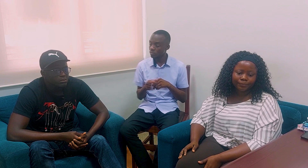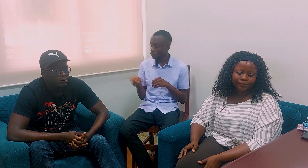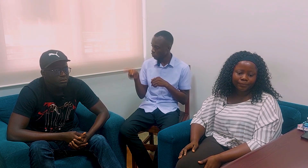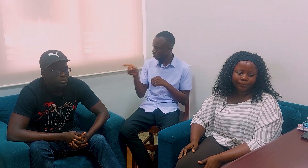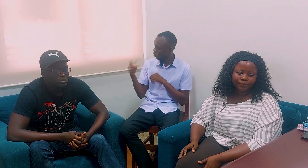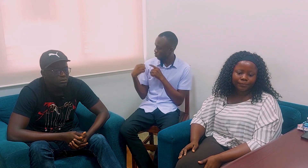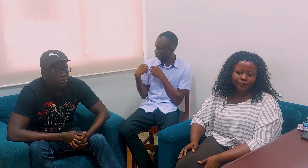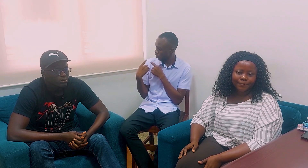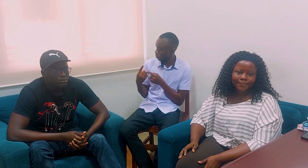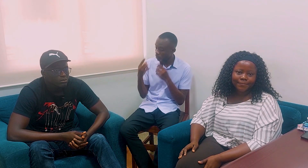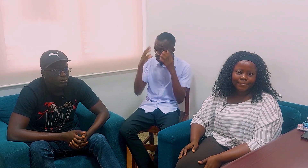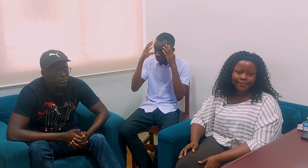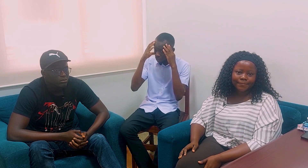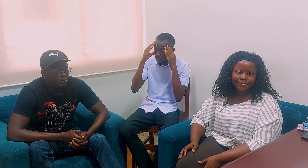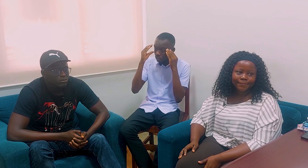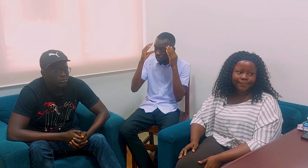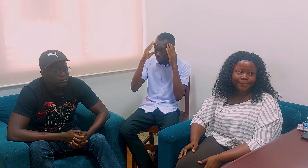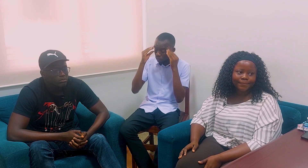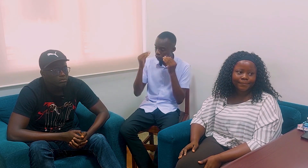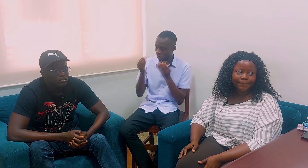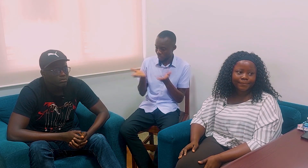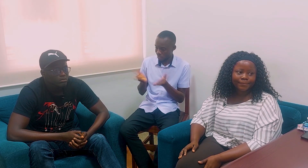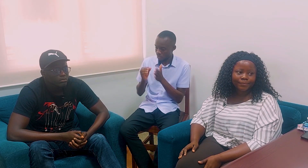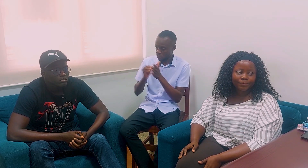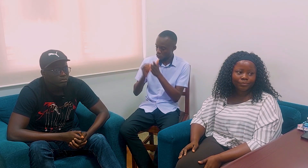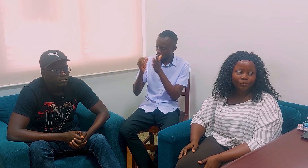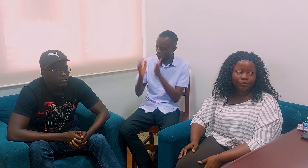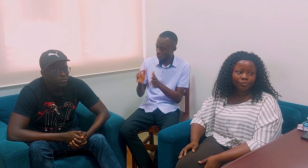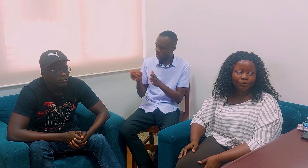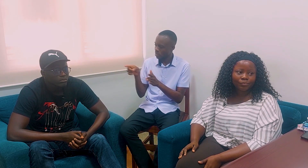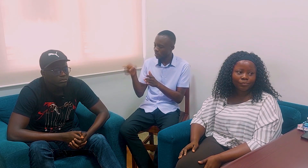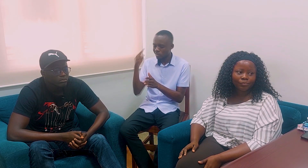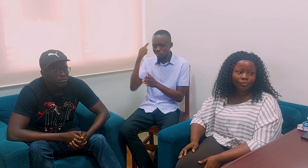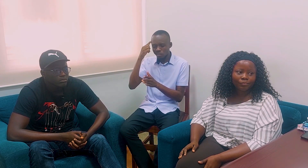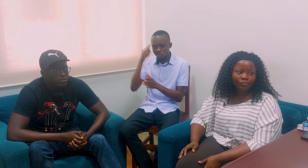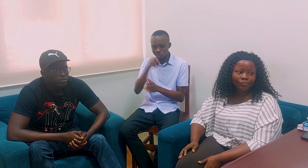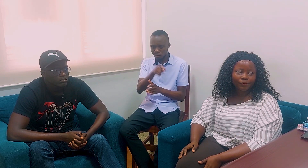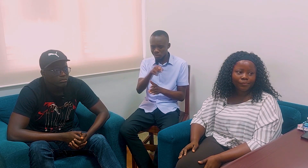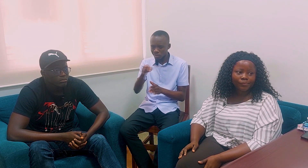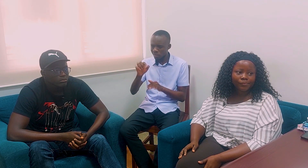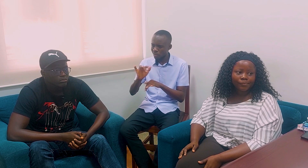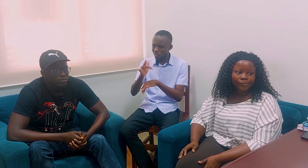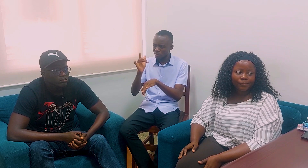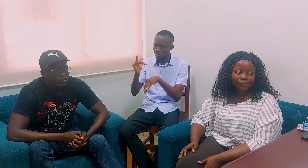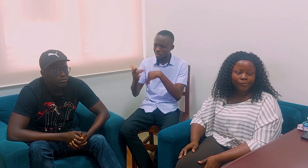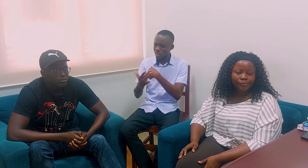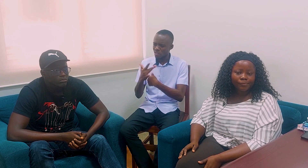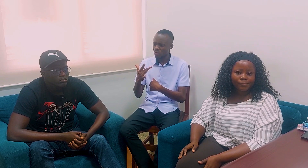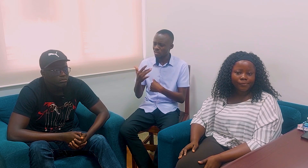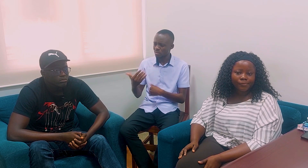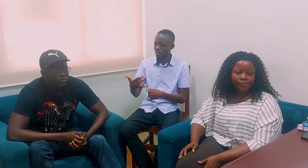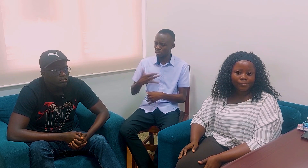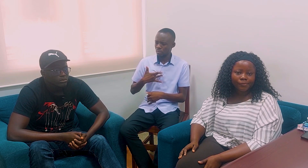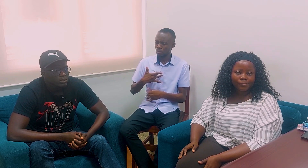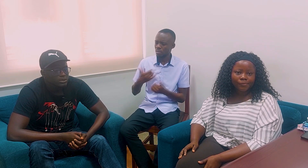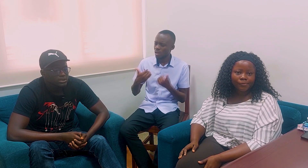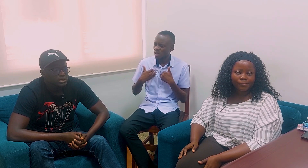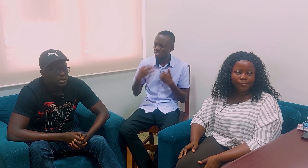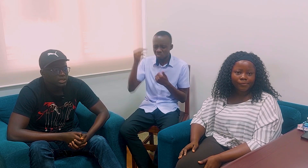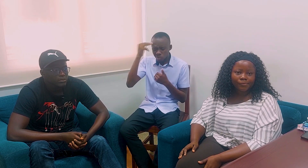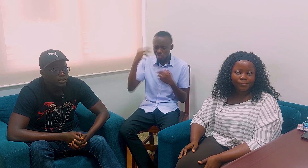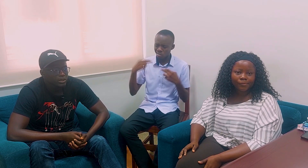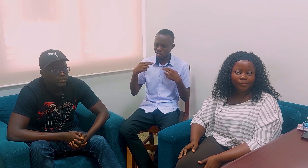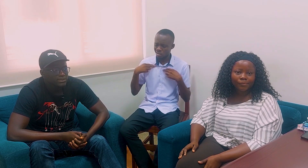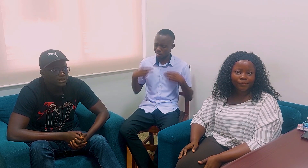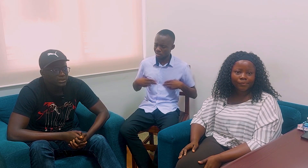student, what is your perspective on who can be affected by a mental health condition? You see,